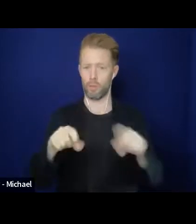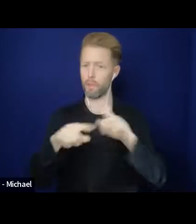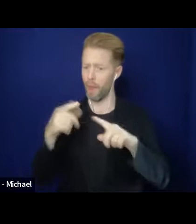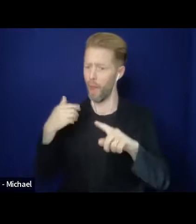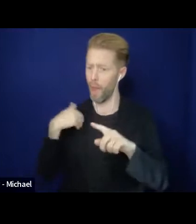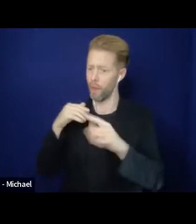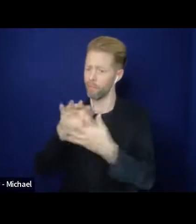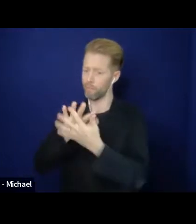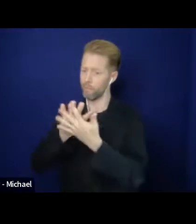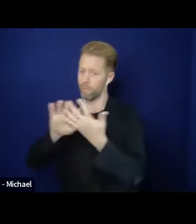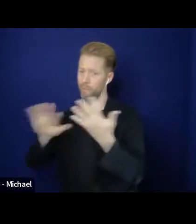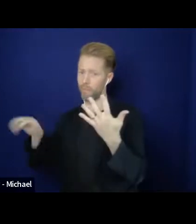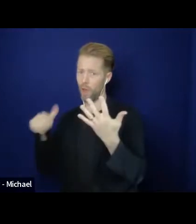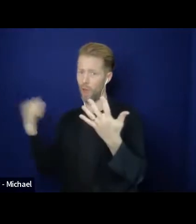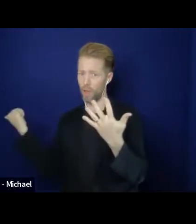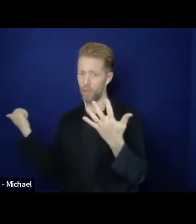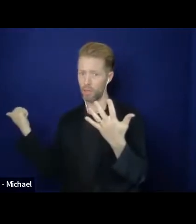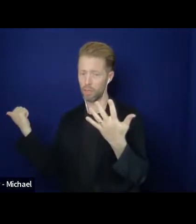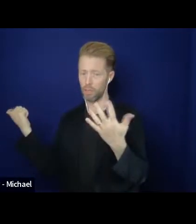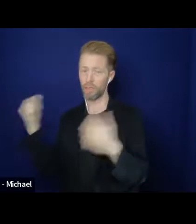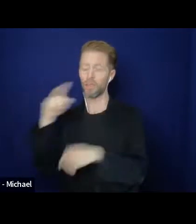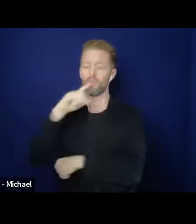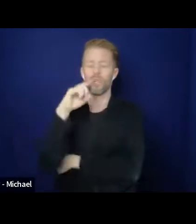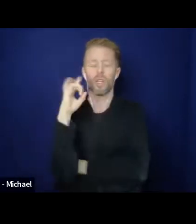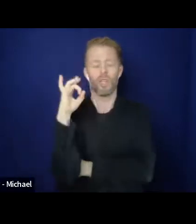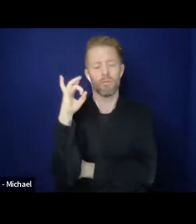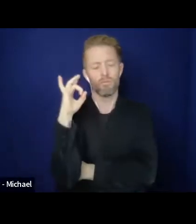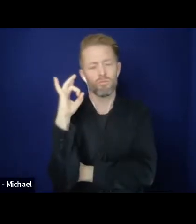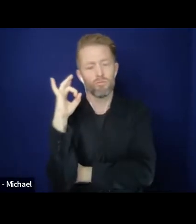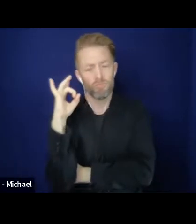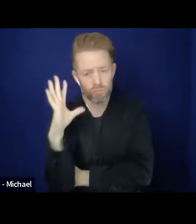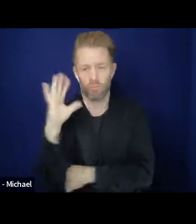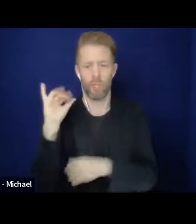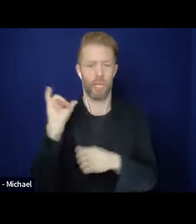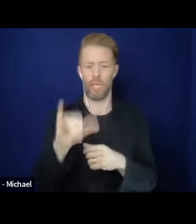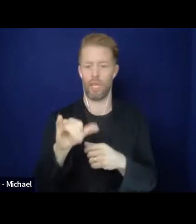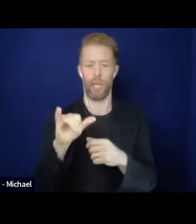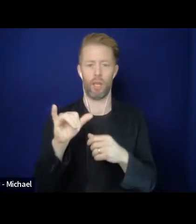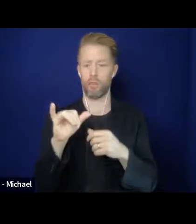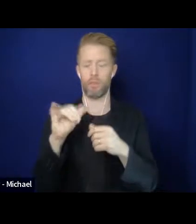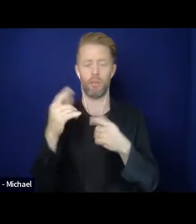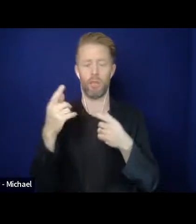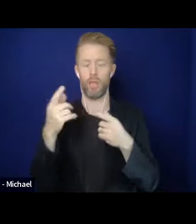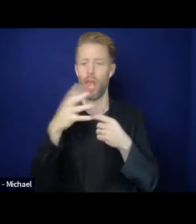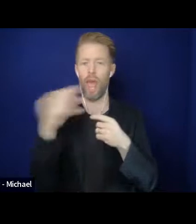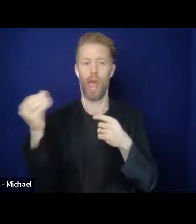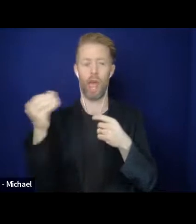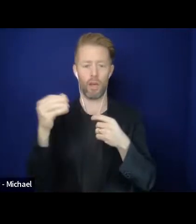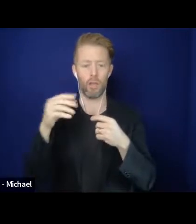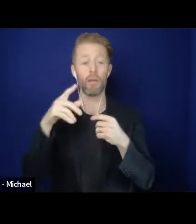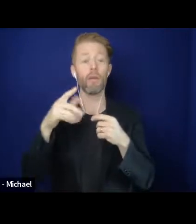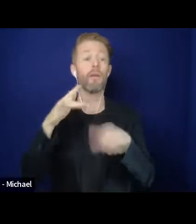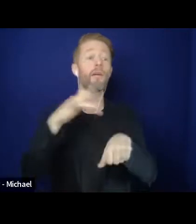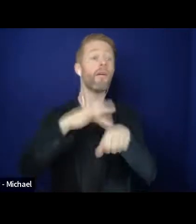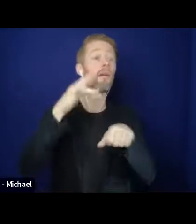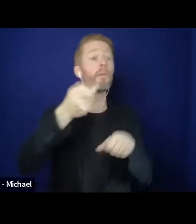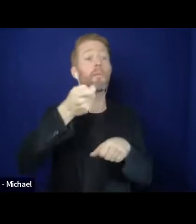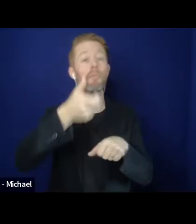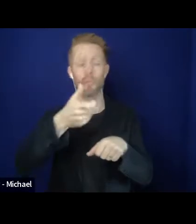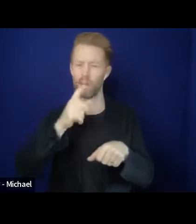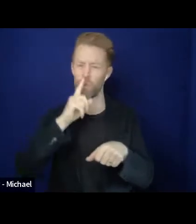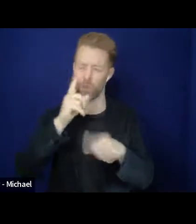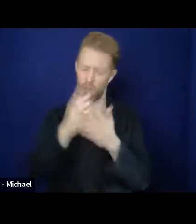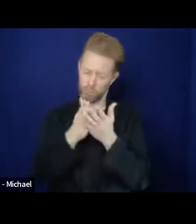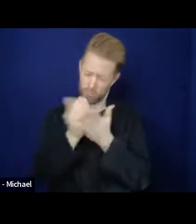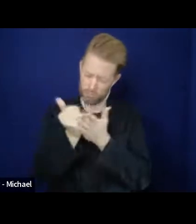is an egregious example of something that has become extremely pervasive in our daily lives. And as you